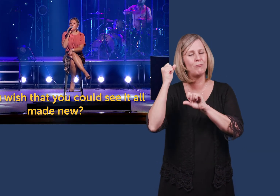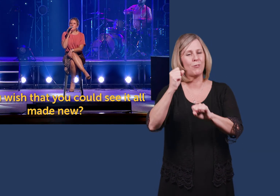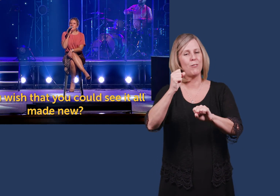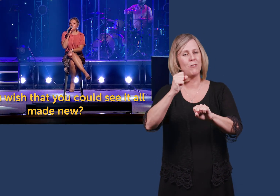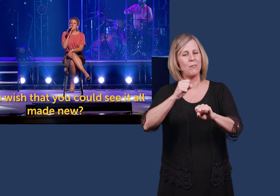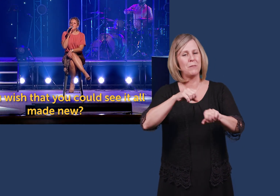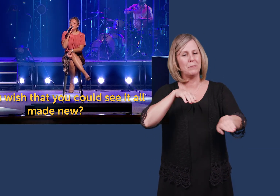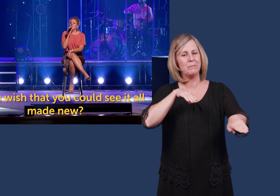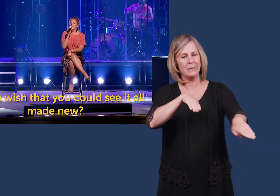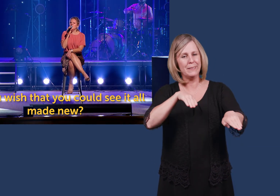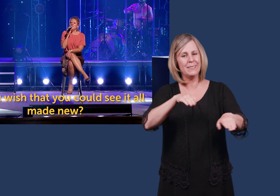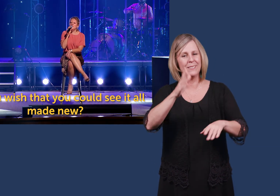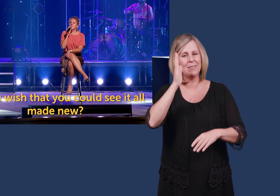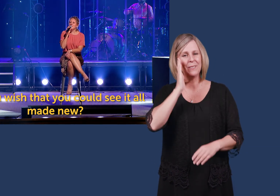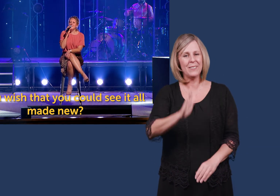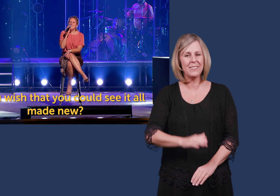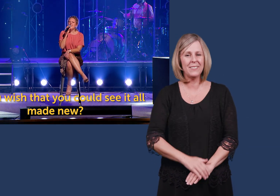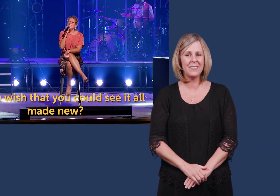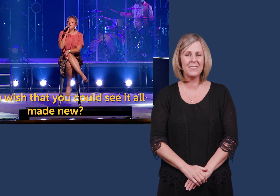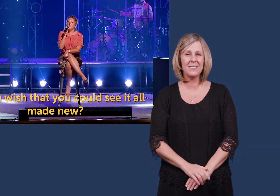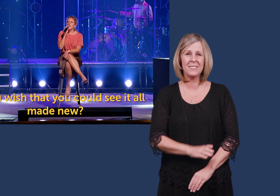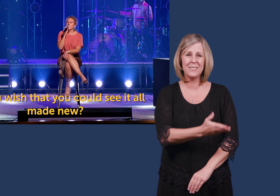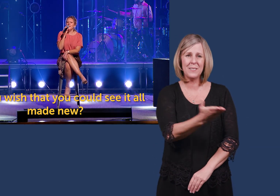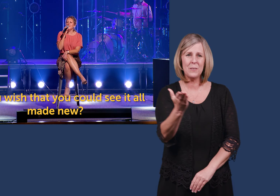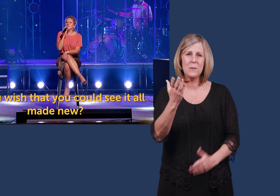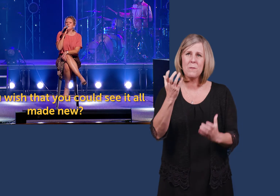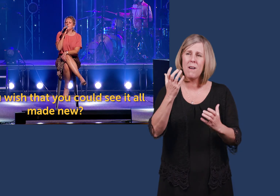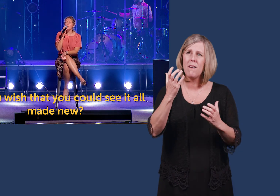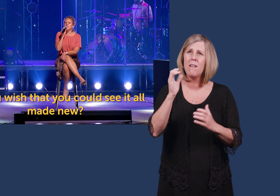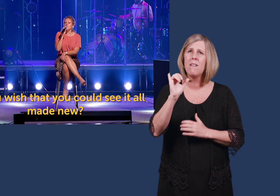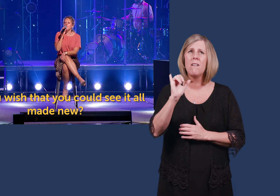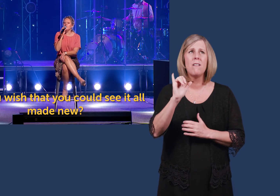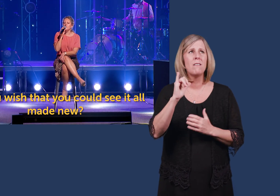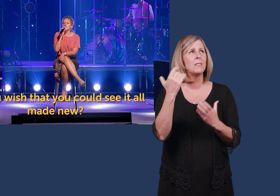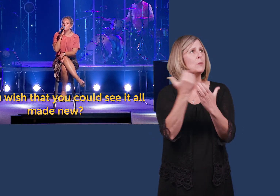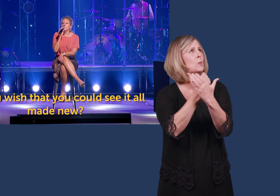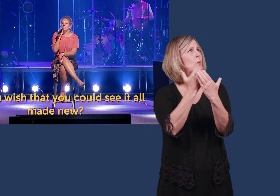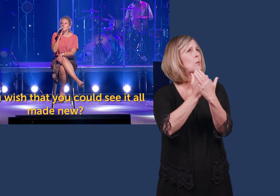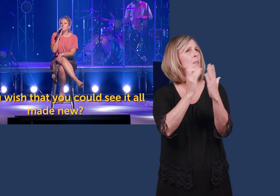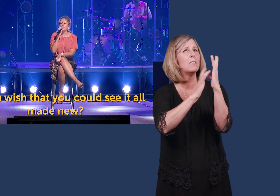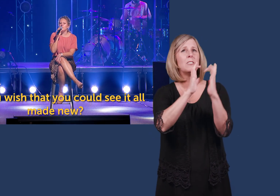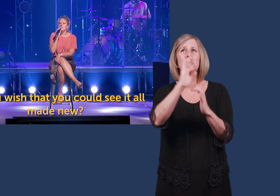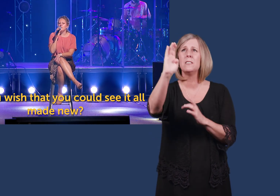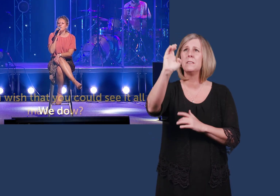Do you wish that you could see it all made new?